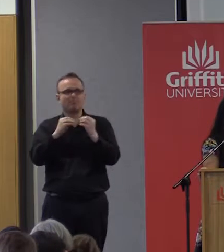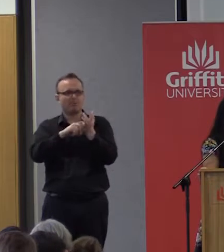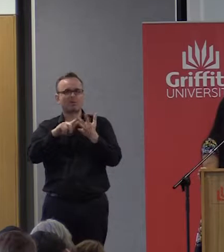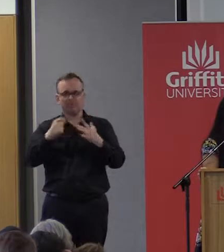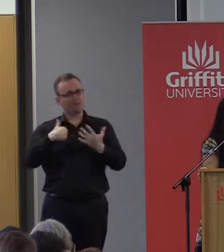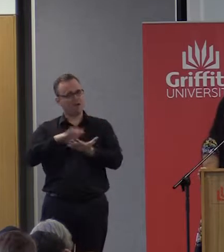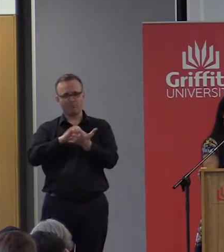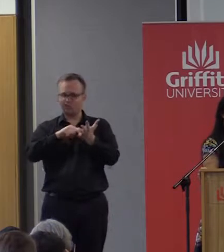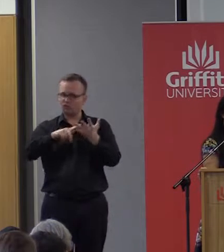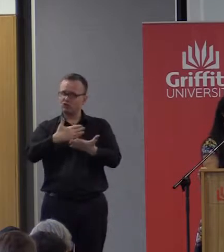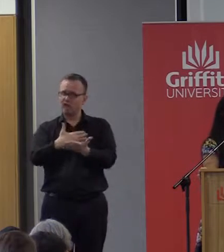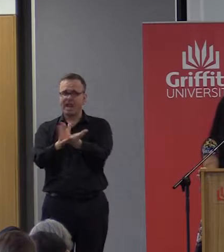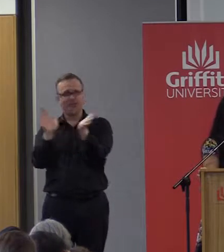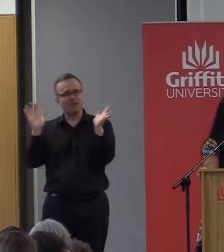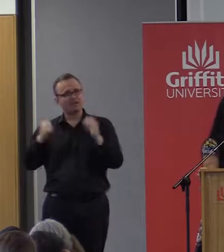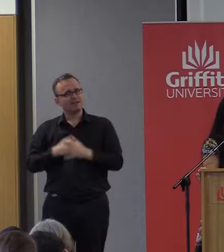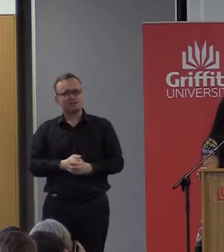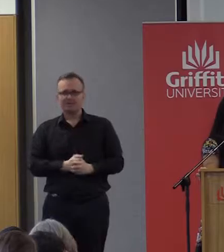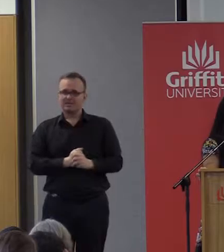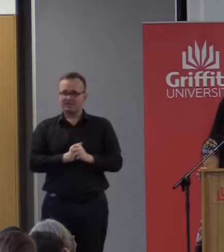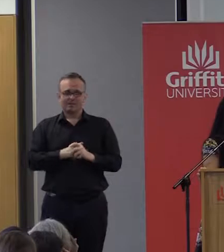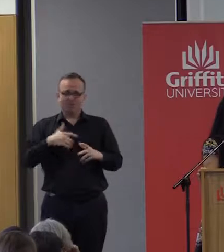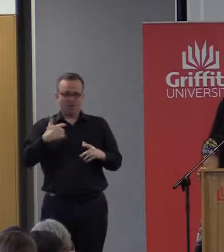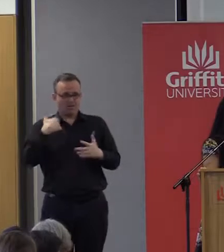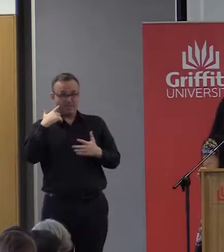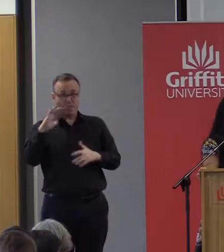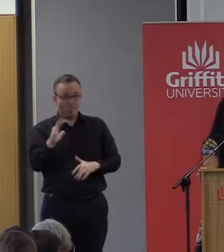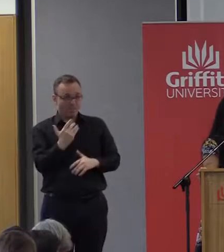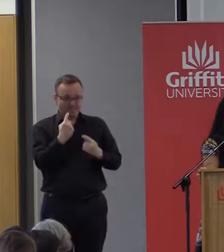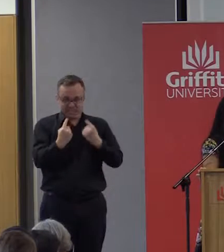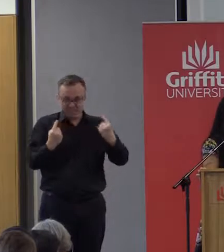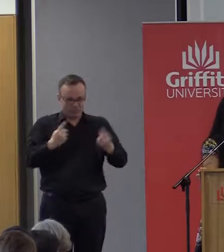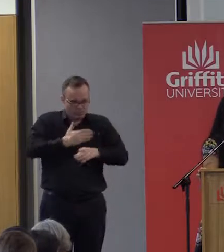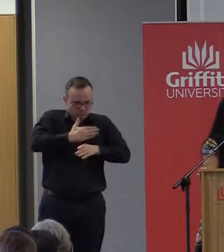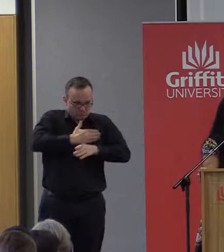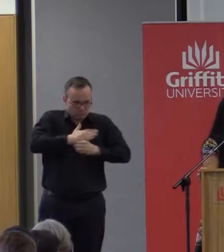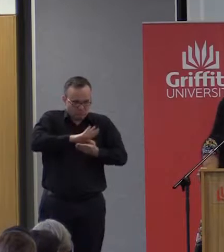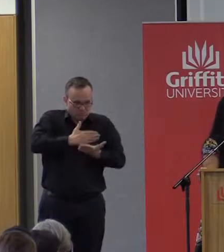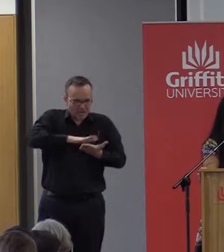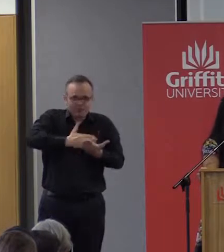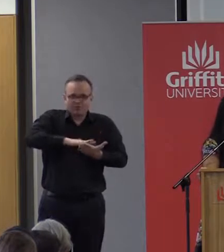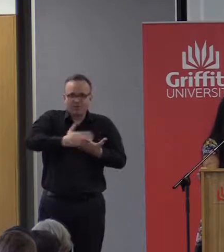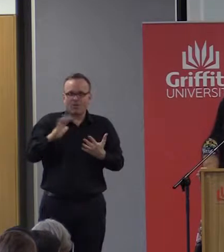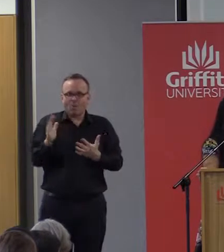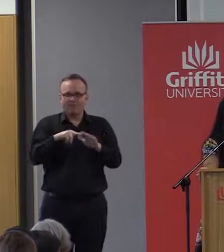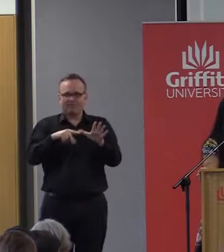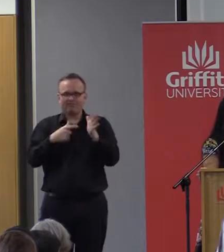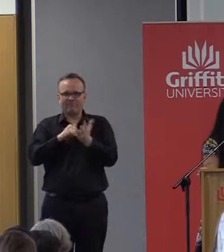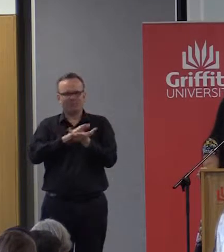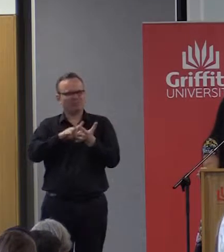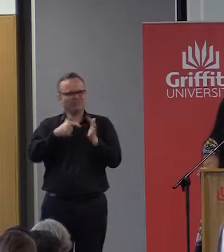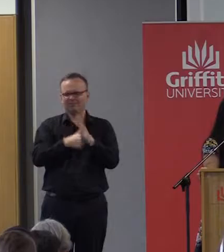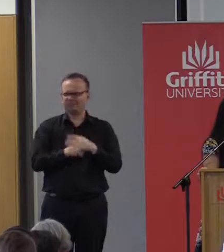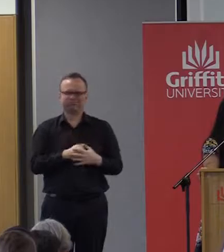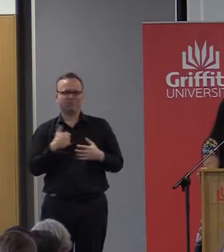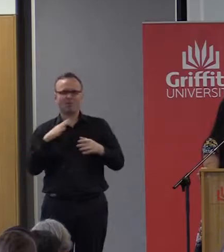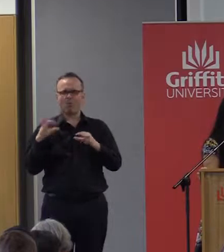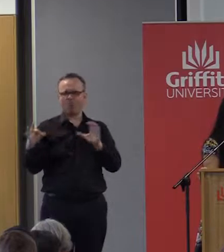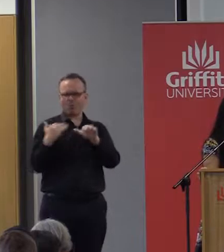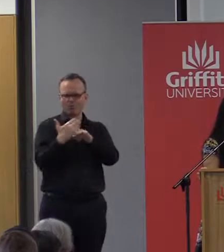Yeah. And I don't think we should all be spending our precious resources translating every fact sheet independently when we